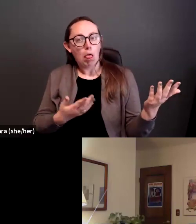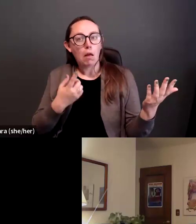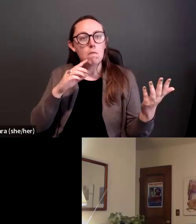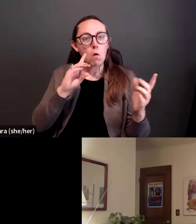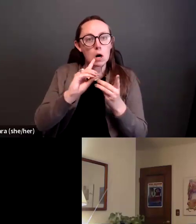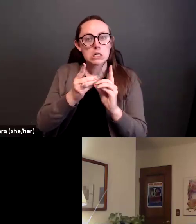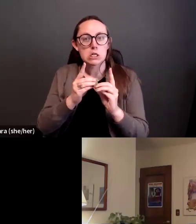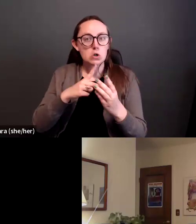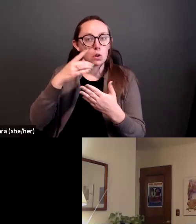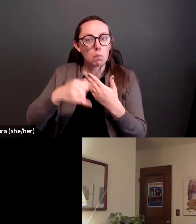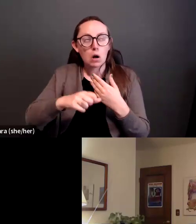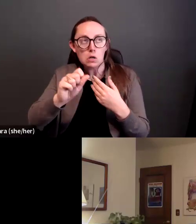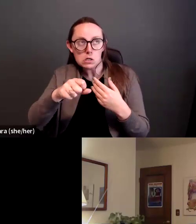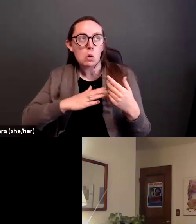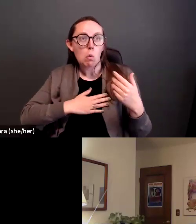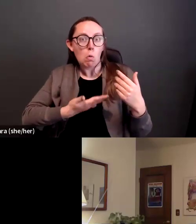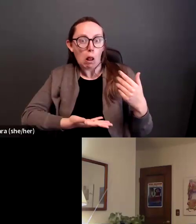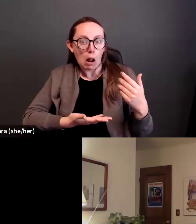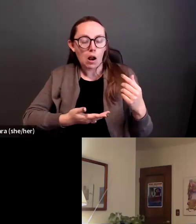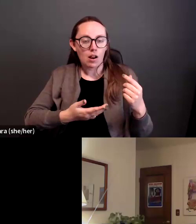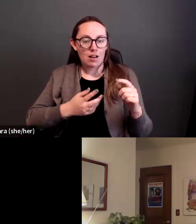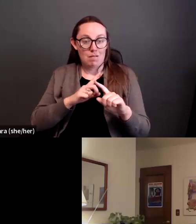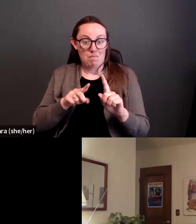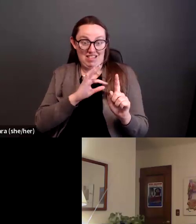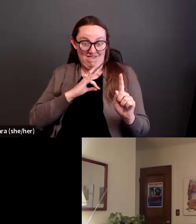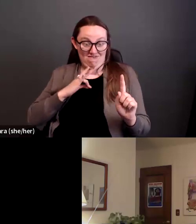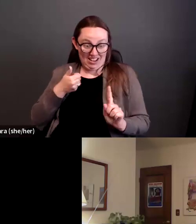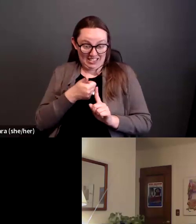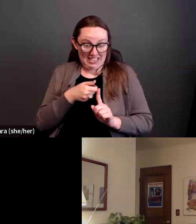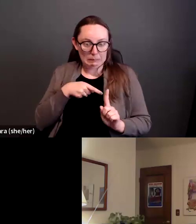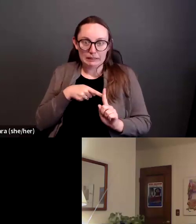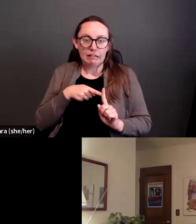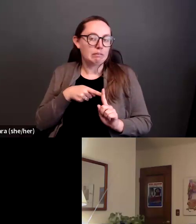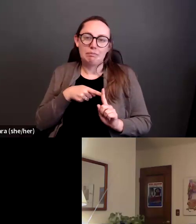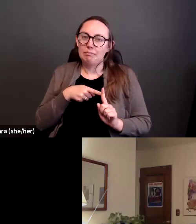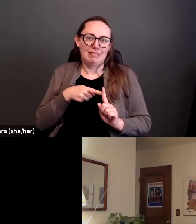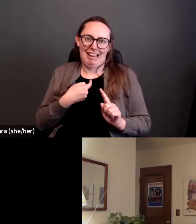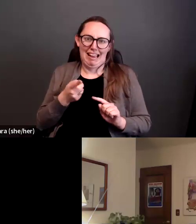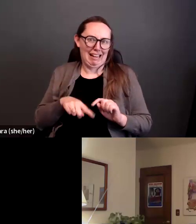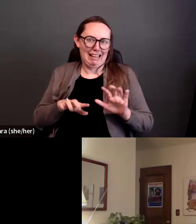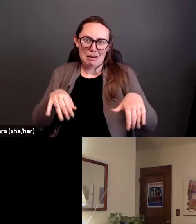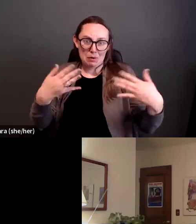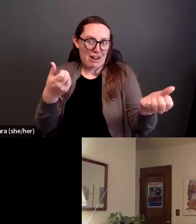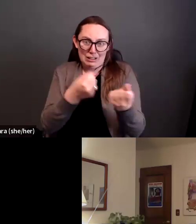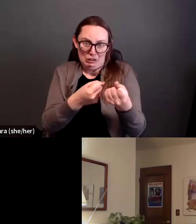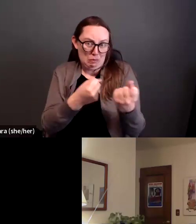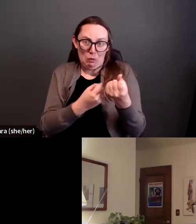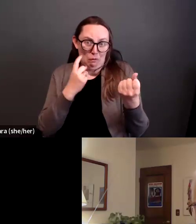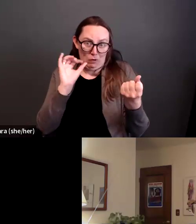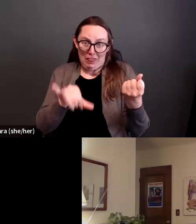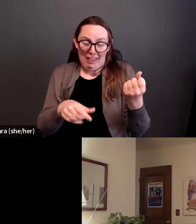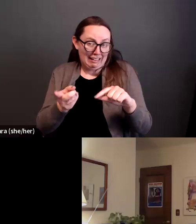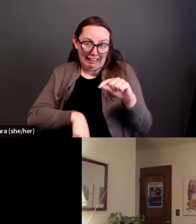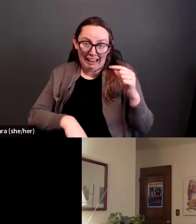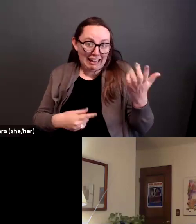they appreciate you because they, the faculty member, are not really prepared to provide the support that the student needs.